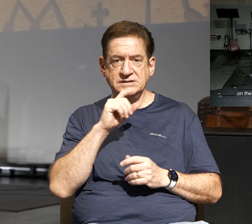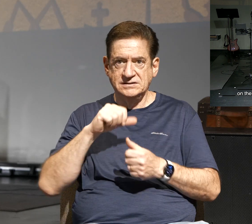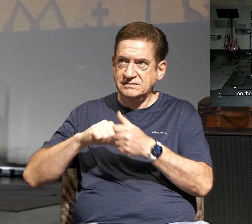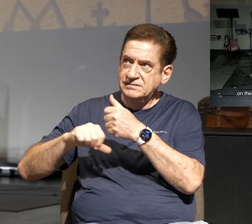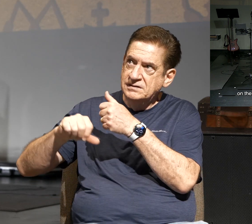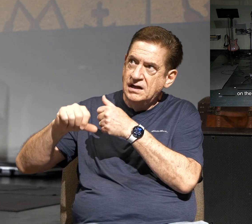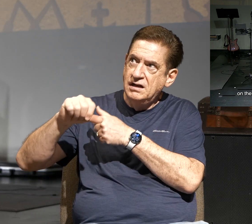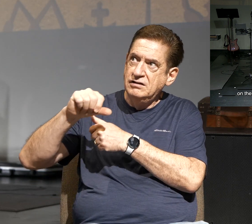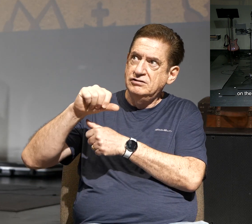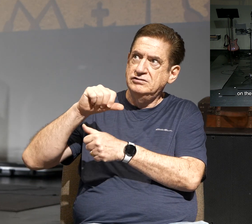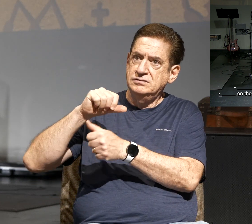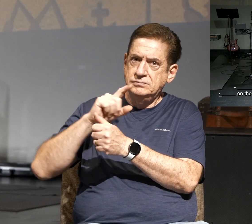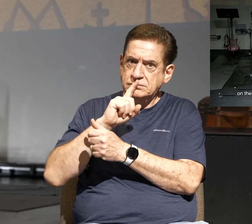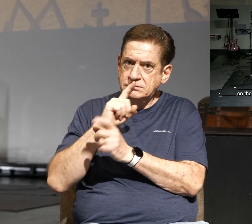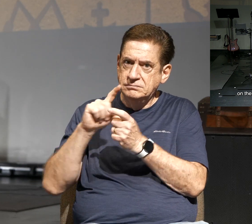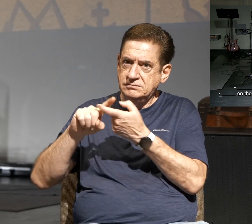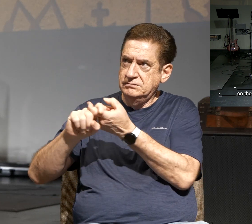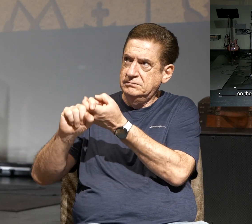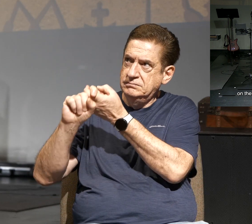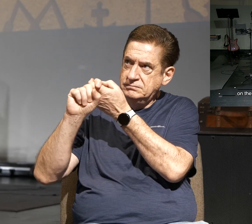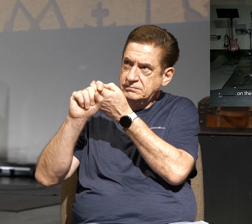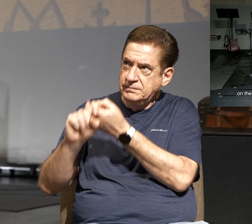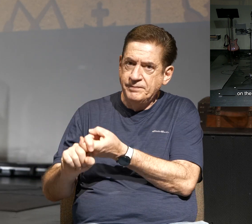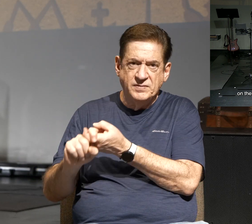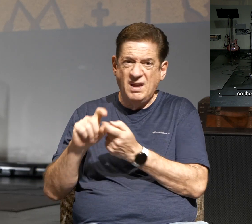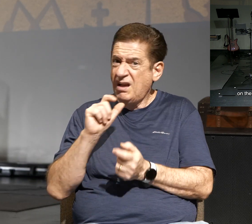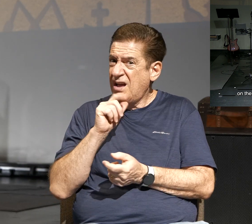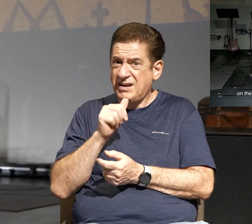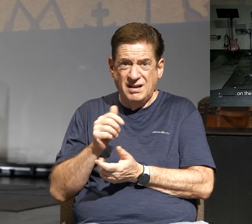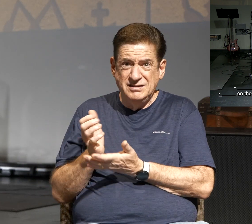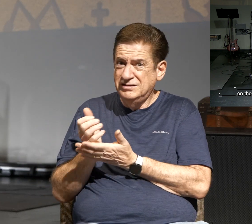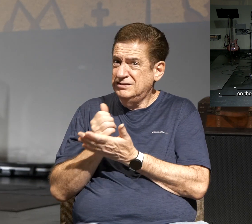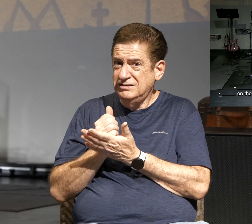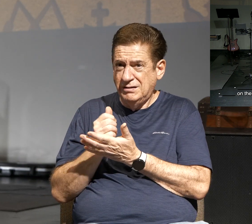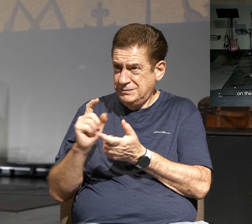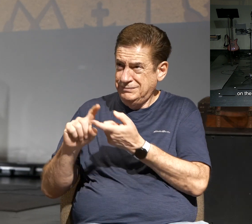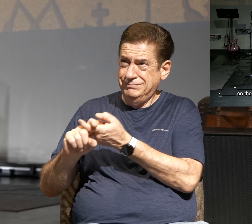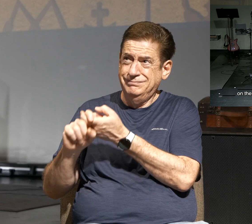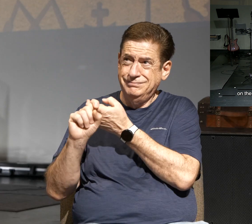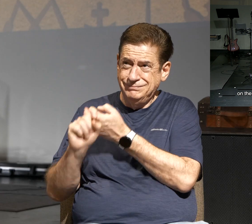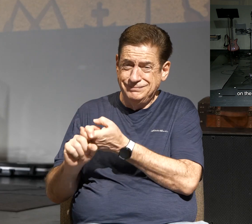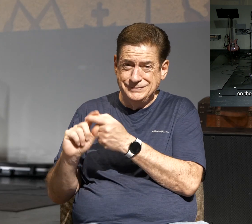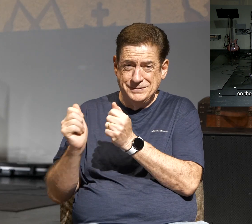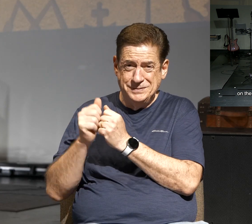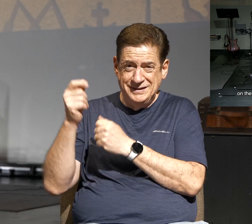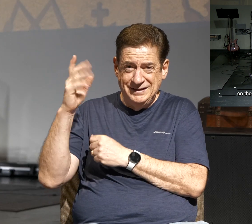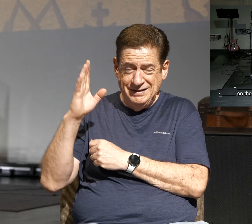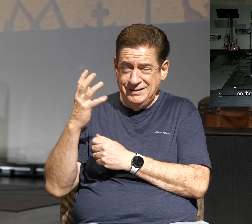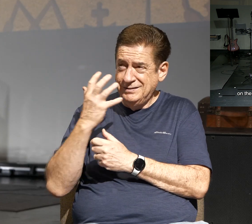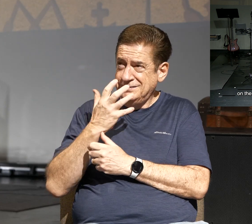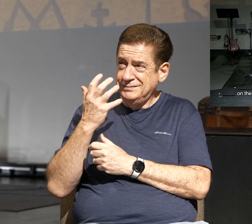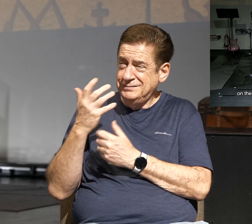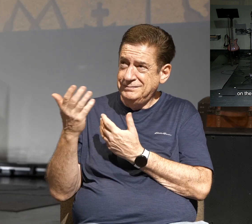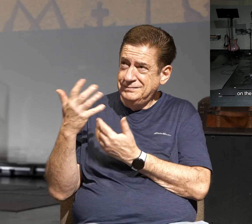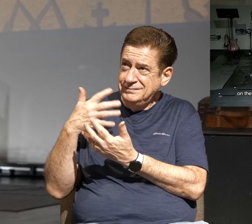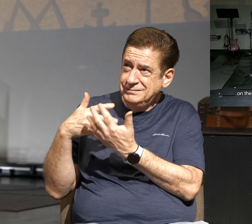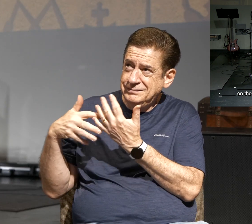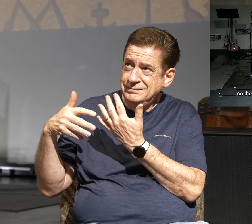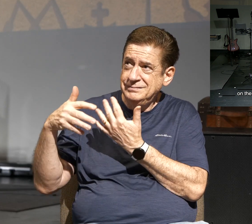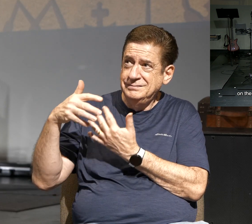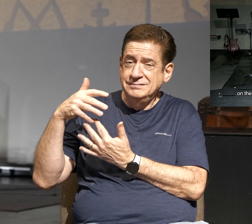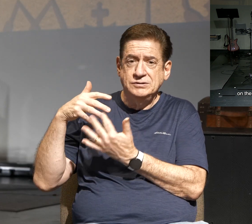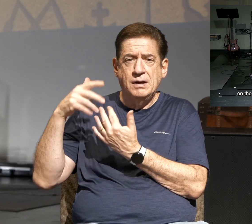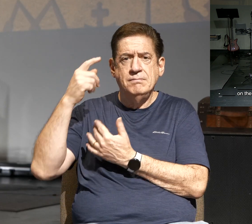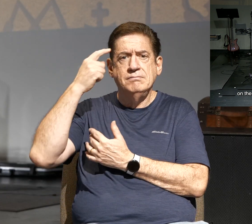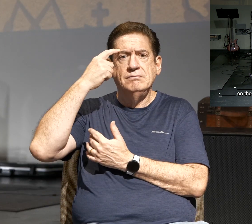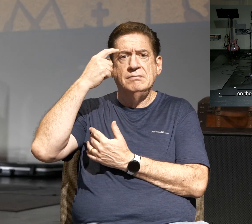fellowship, friendship with God. It's undeserved friendship, fellowship with God. And so it involves, as we said last week, and the mind is